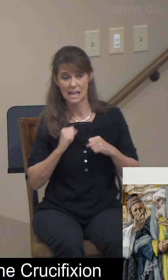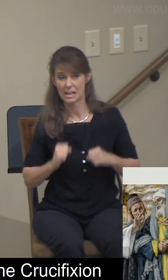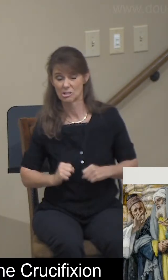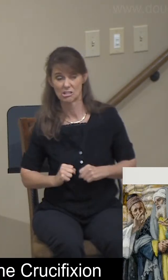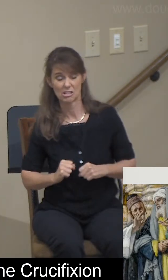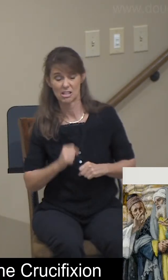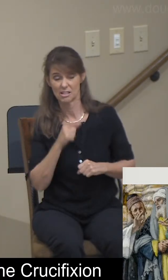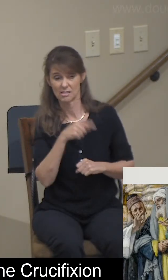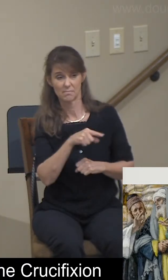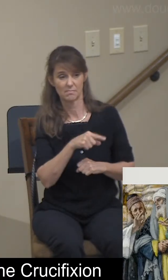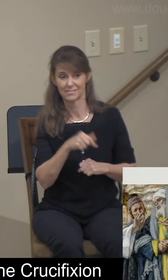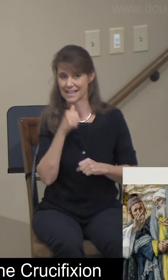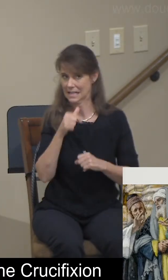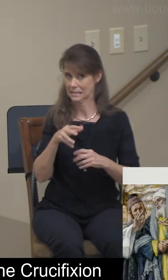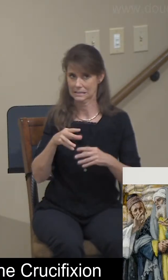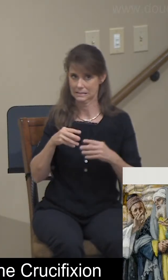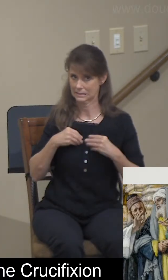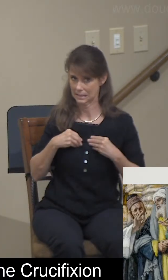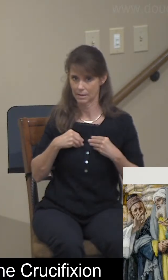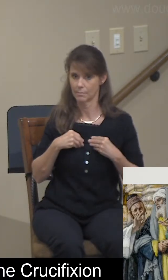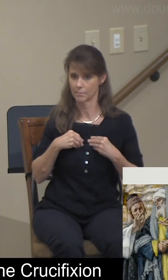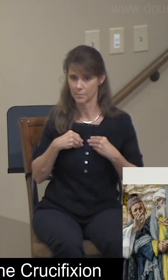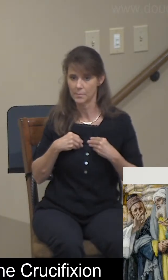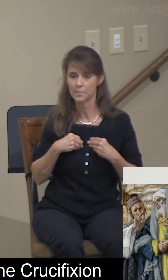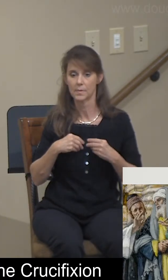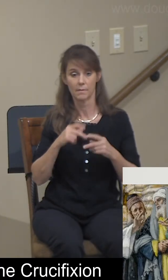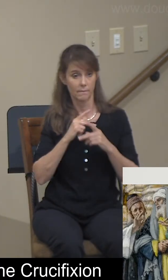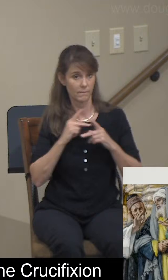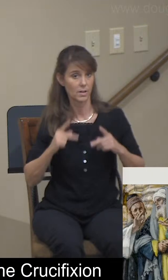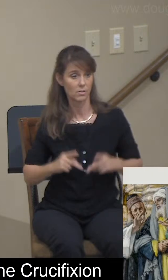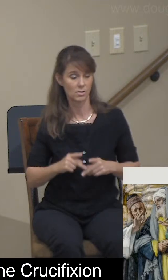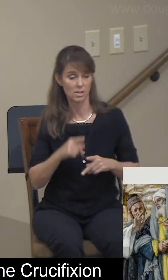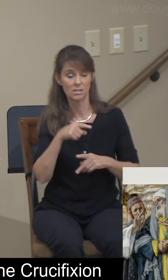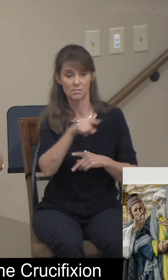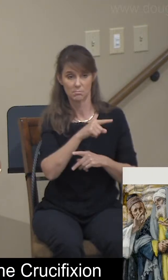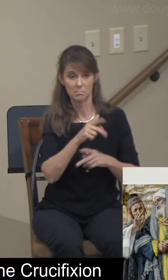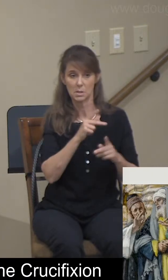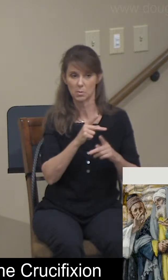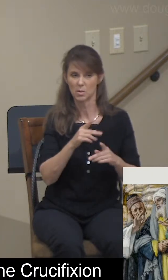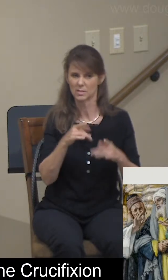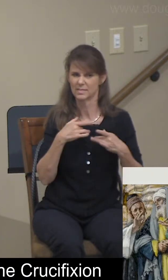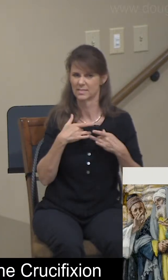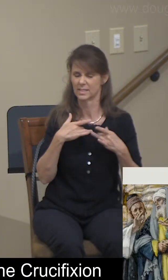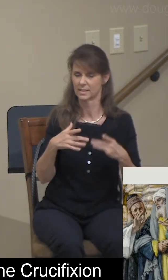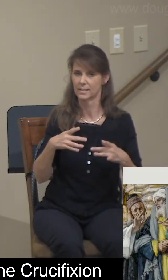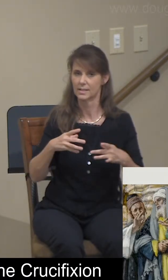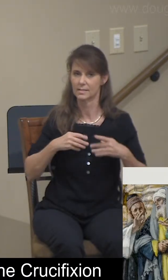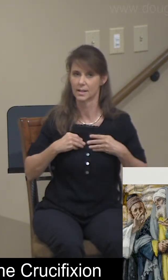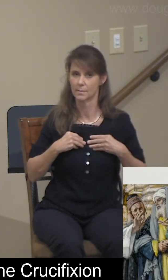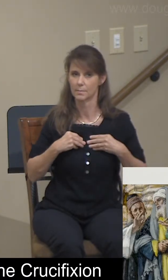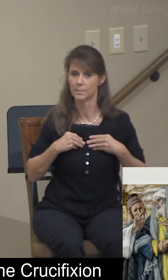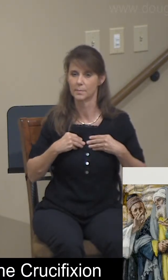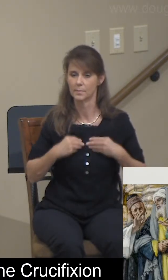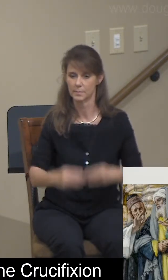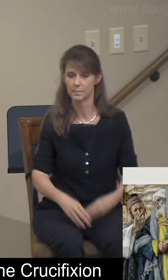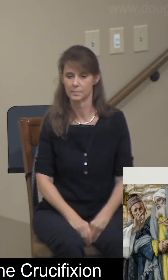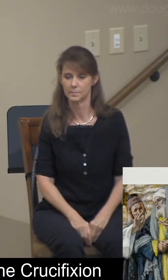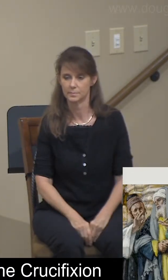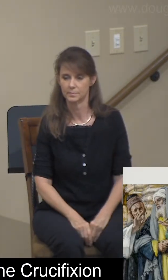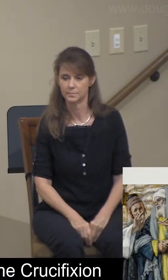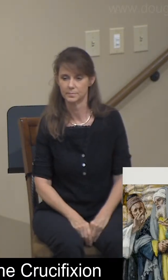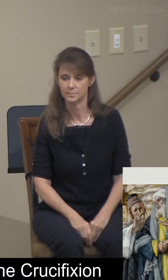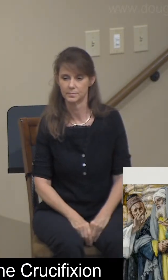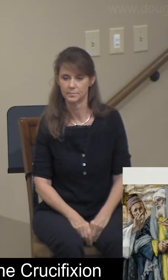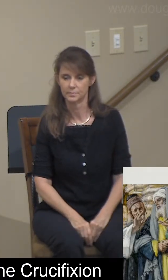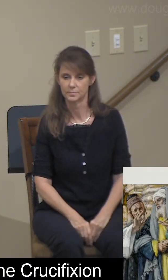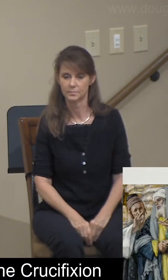far removed and whose wealth is so far removed from the average life of a common person in